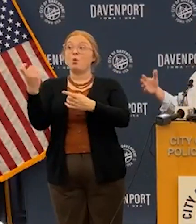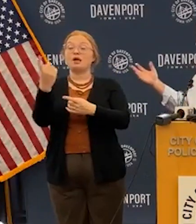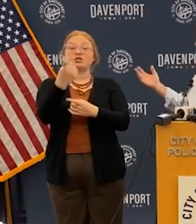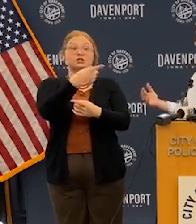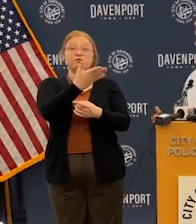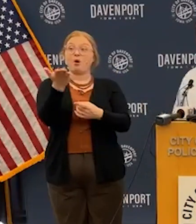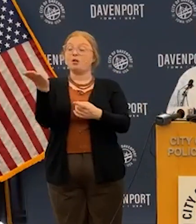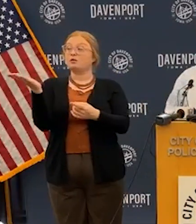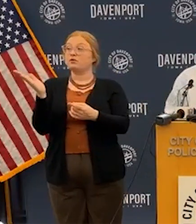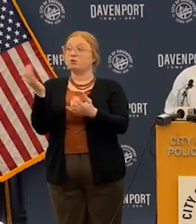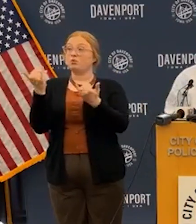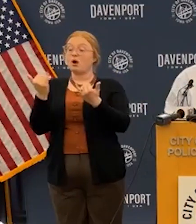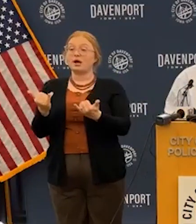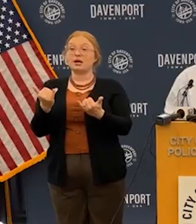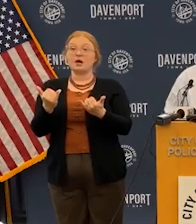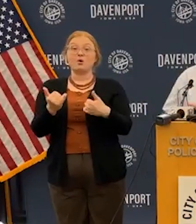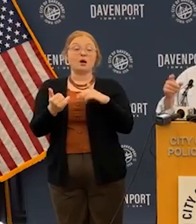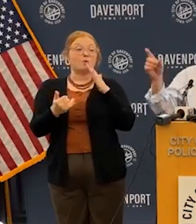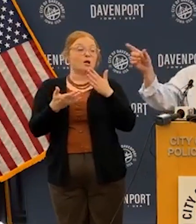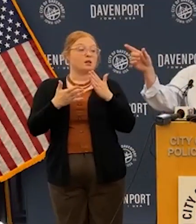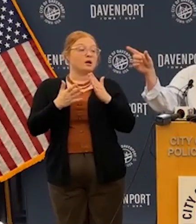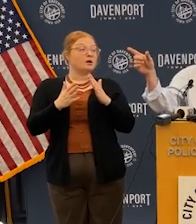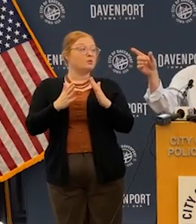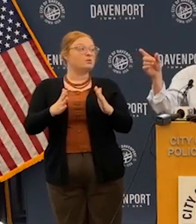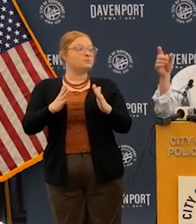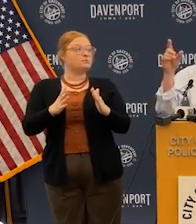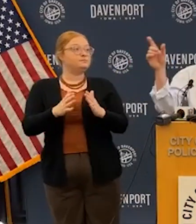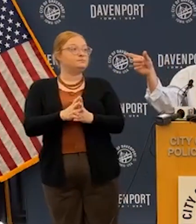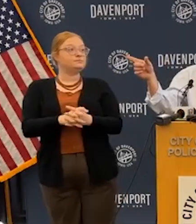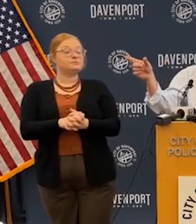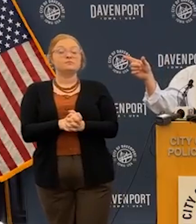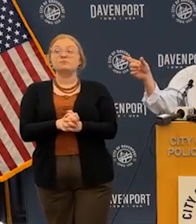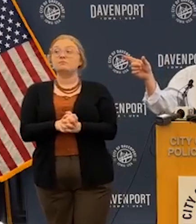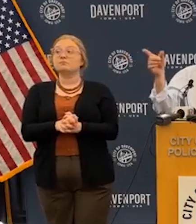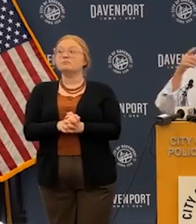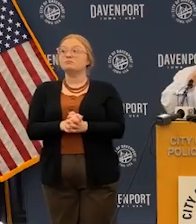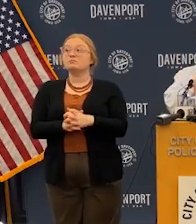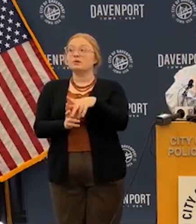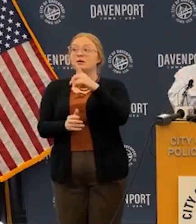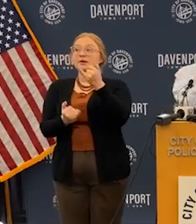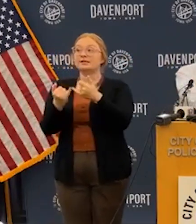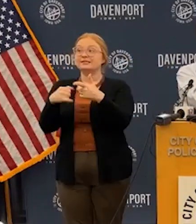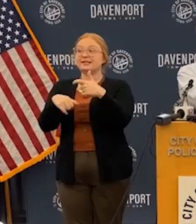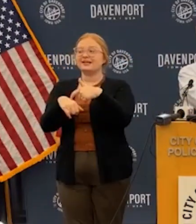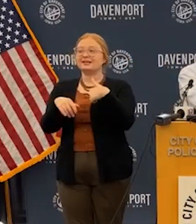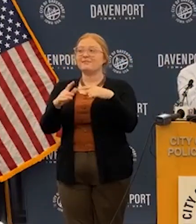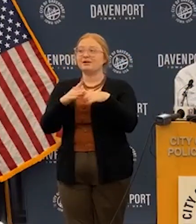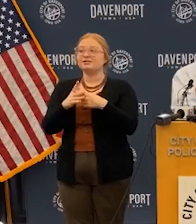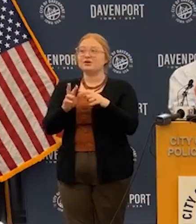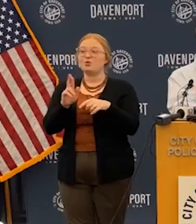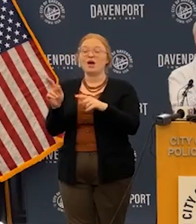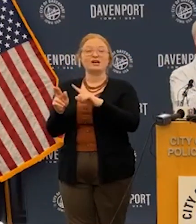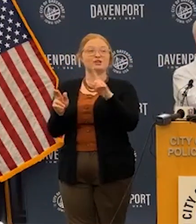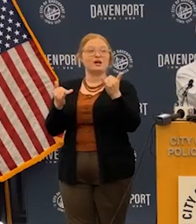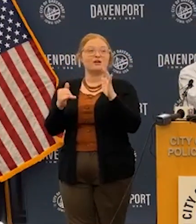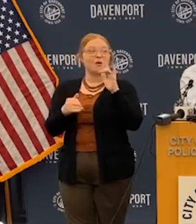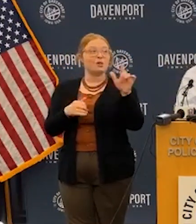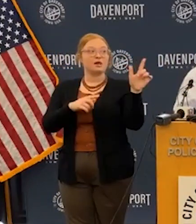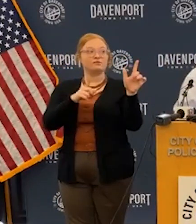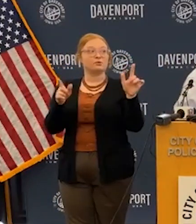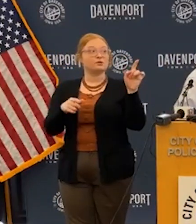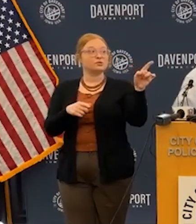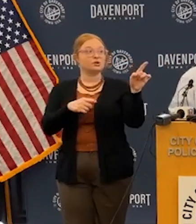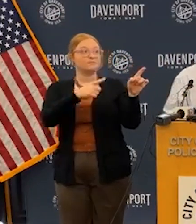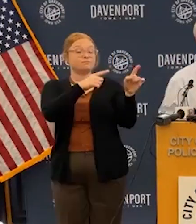or Director had, happy to take. I'll go again. Since last time I went right to left, I'll go left to right this time. So, sir.